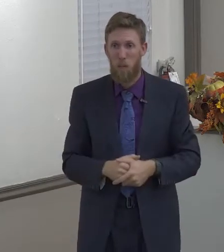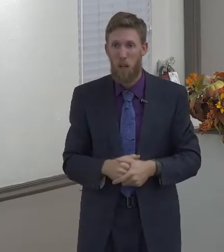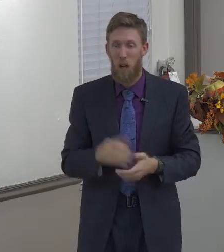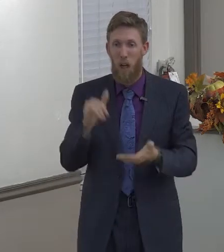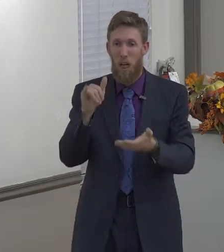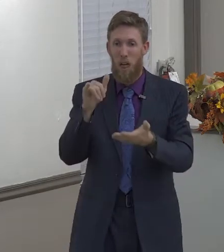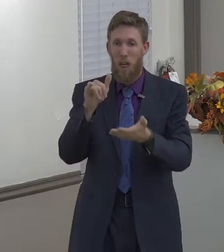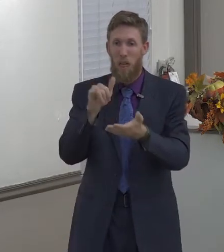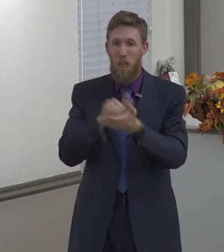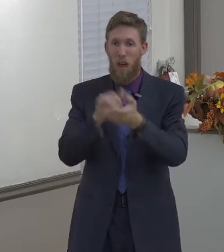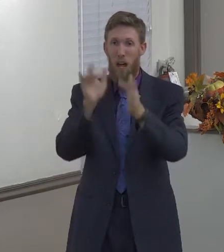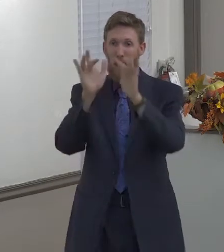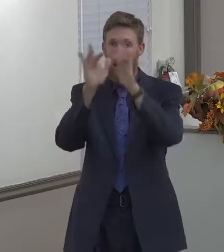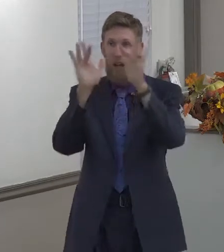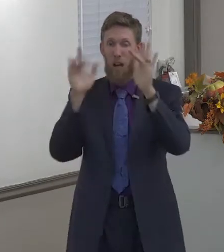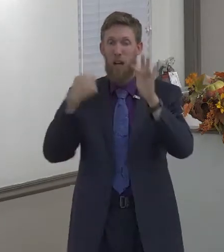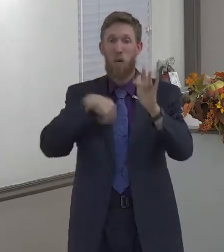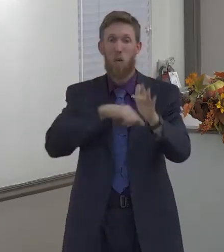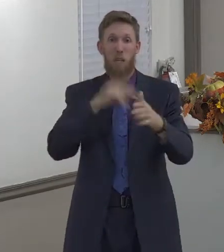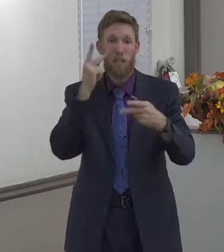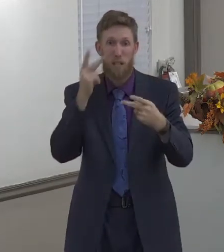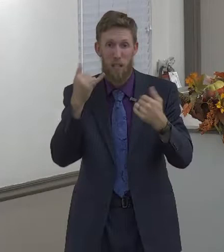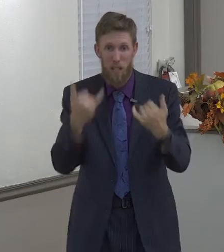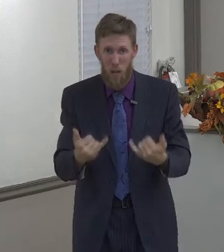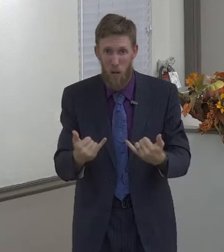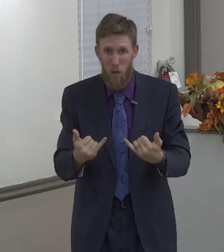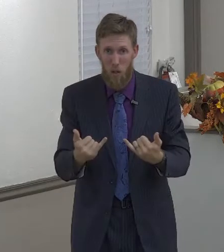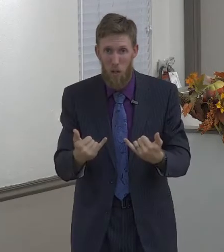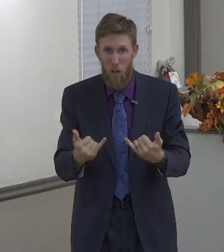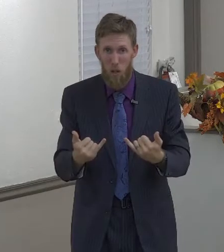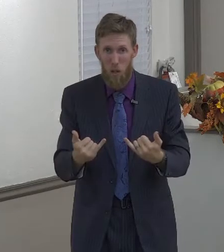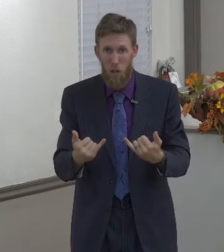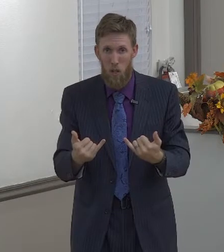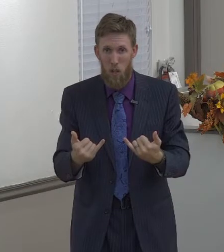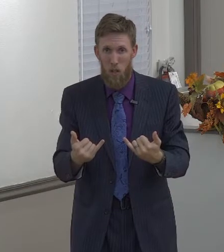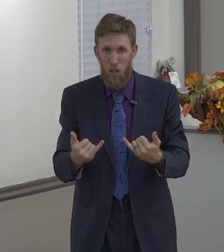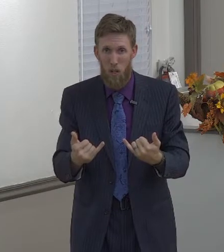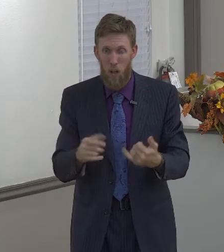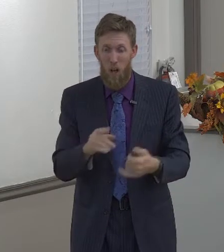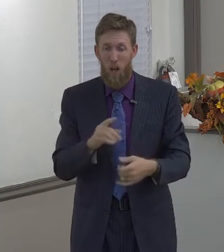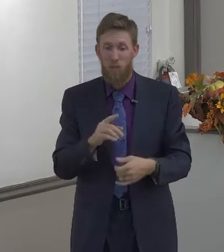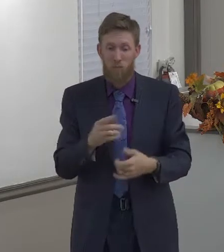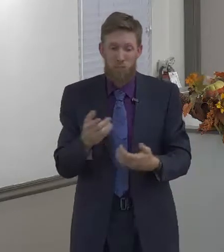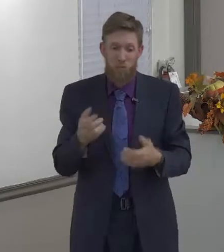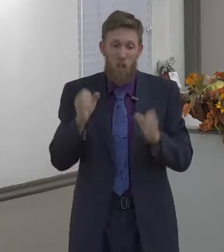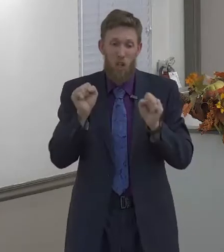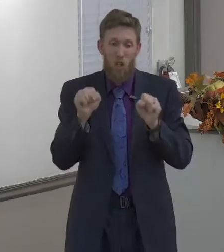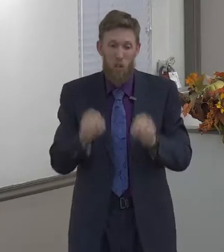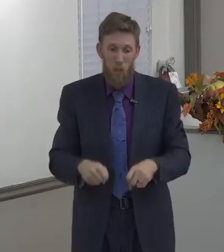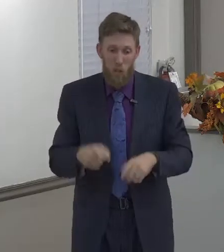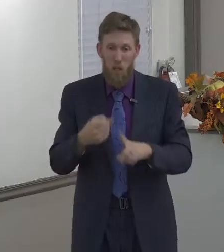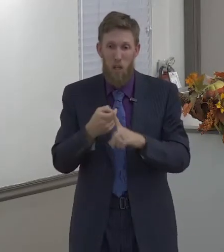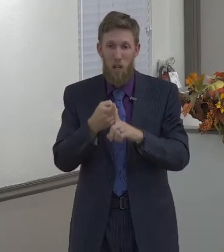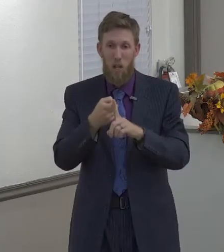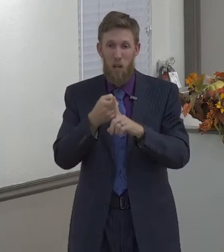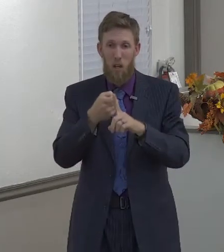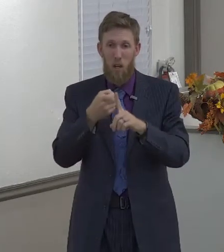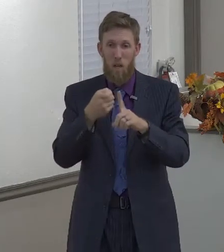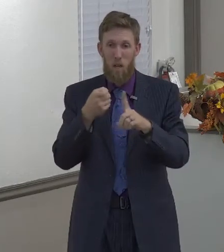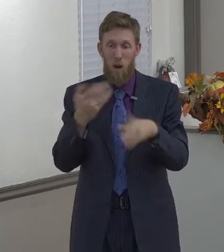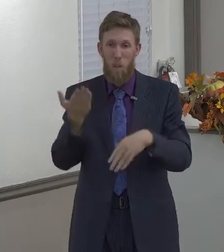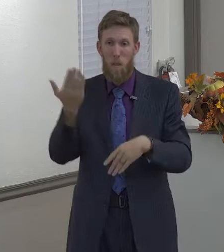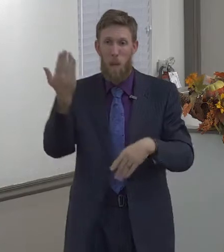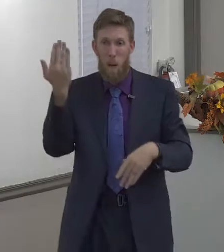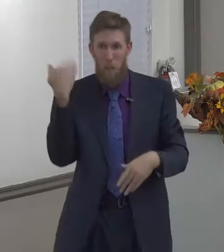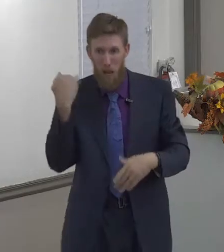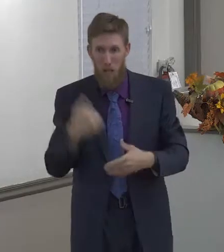while Jesus was walking on the earth, and there's still just a ray of light coming through it. What's your point? My point is, just